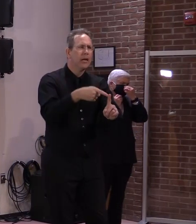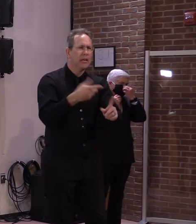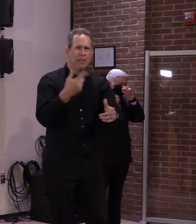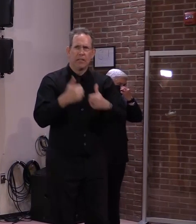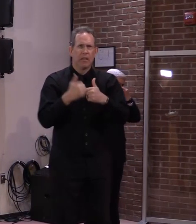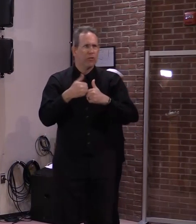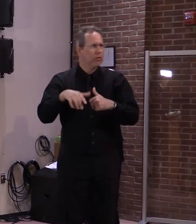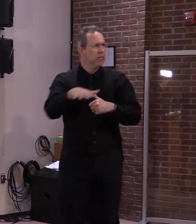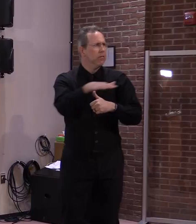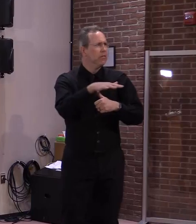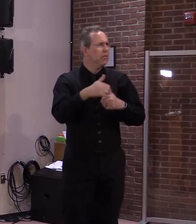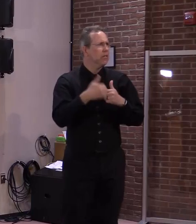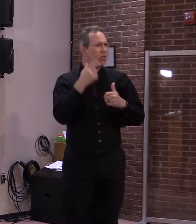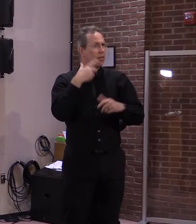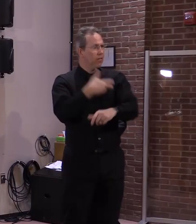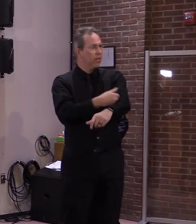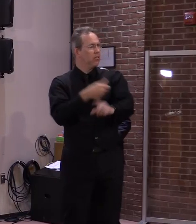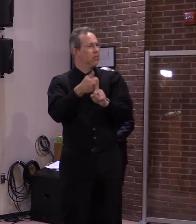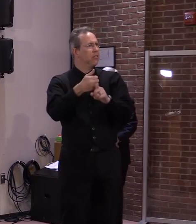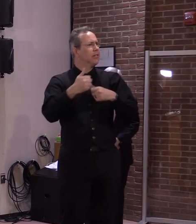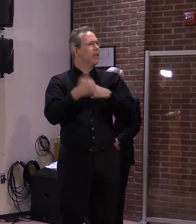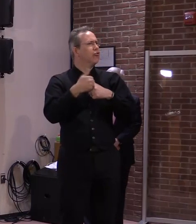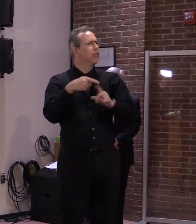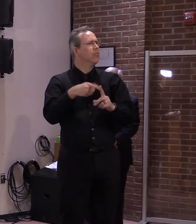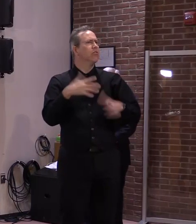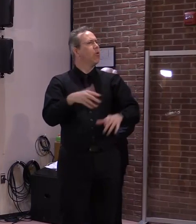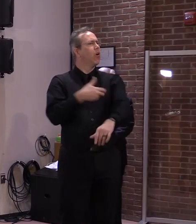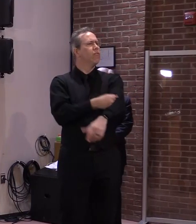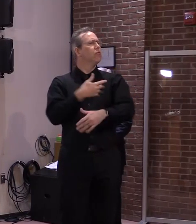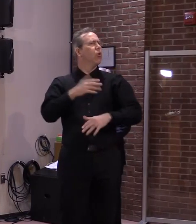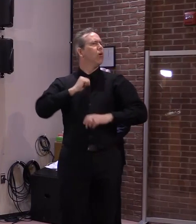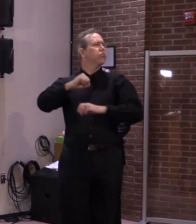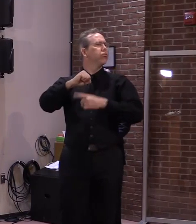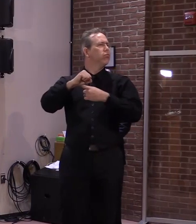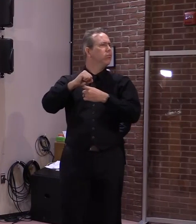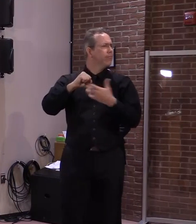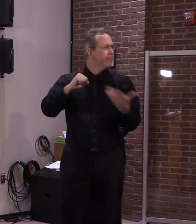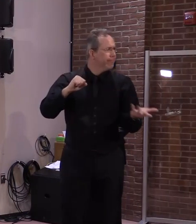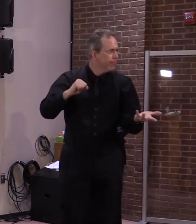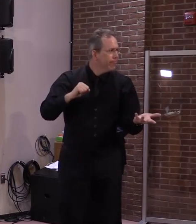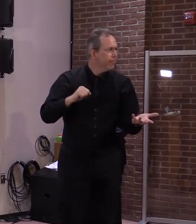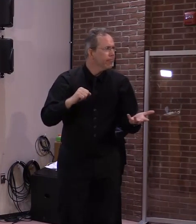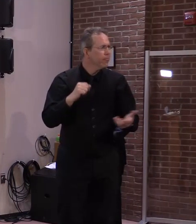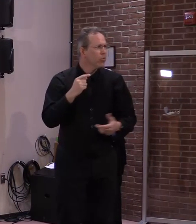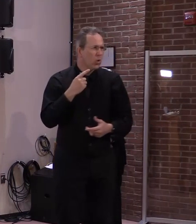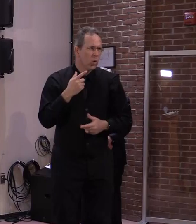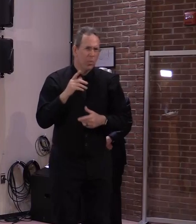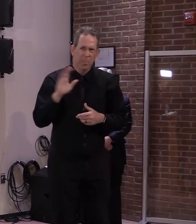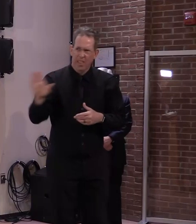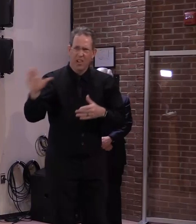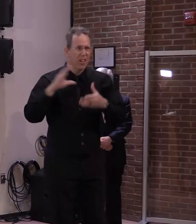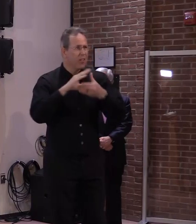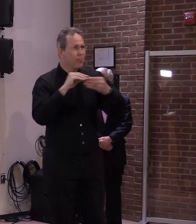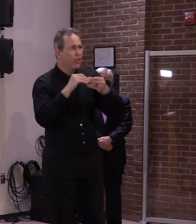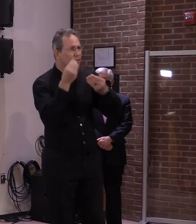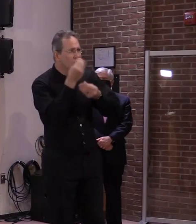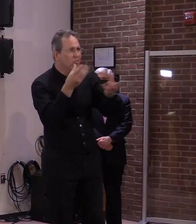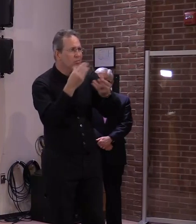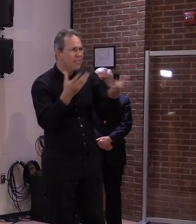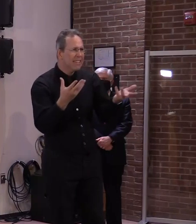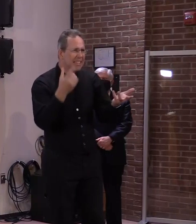since this is a long-term and very coordinated strategy that you have to put out this message, is there anything more you can do to